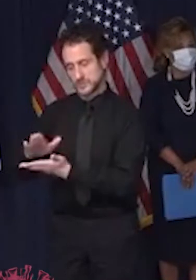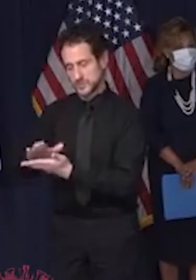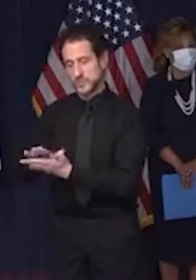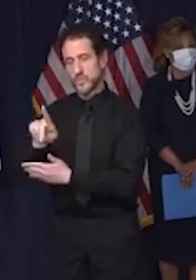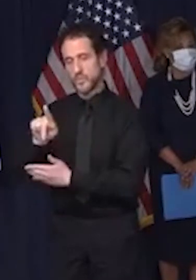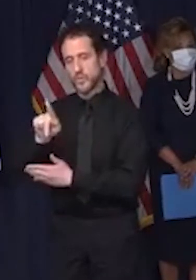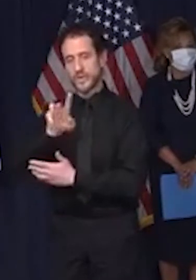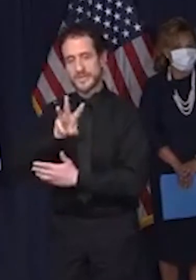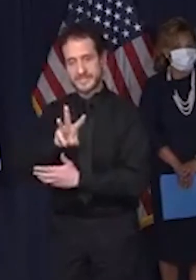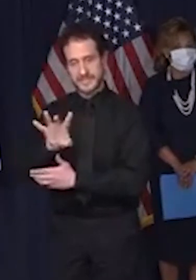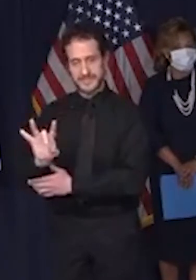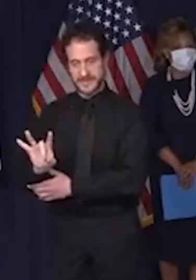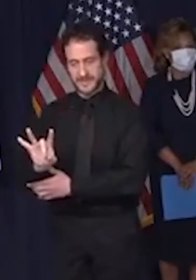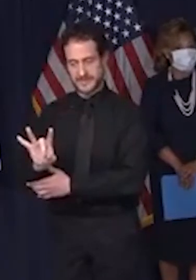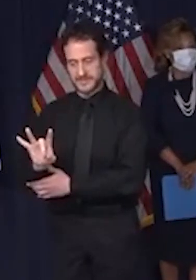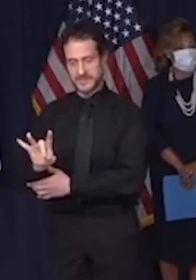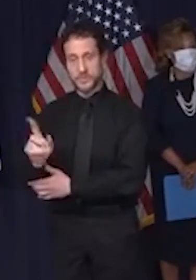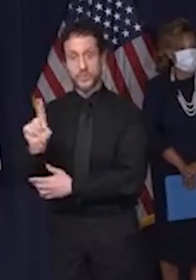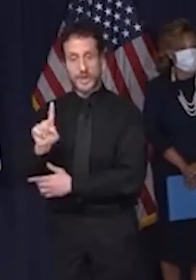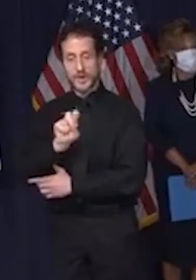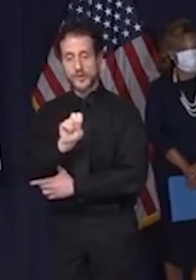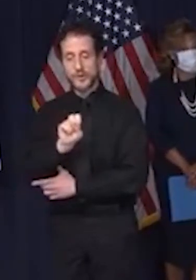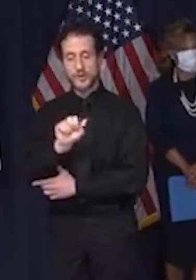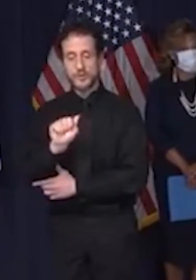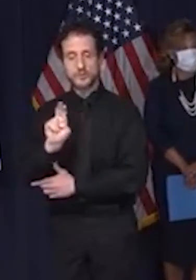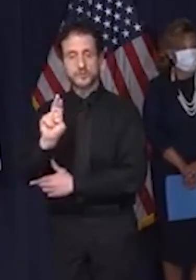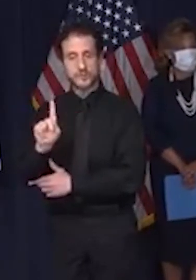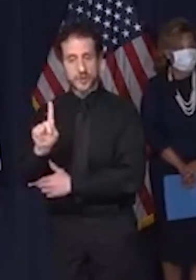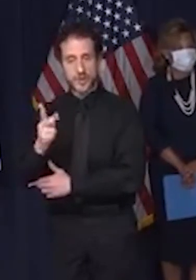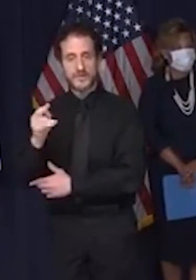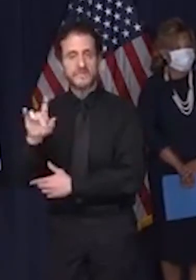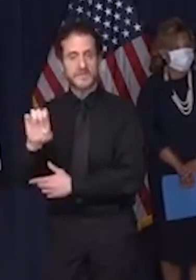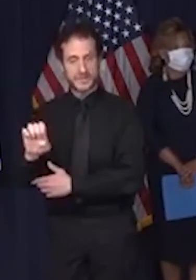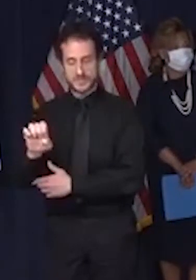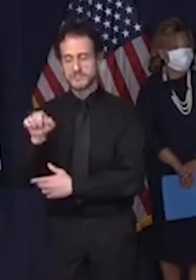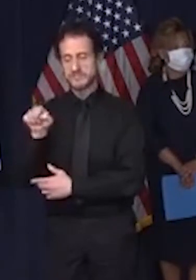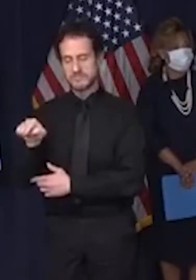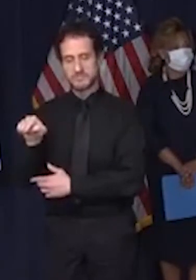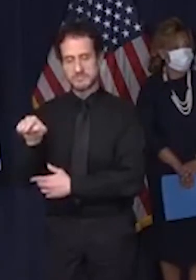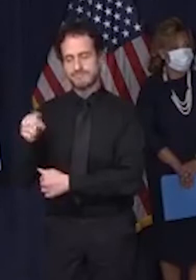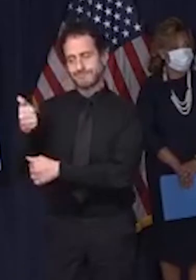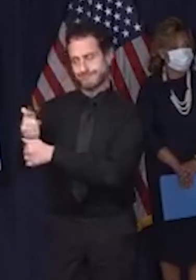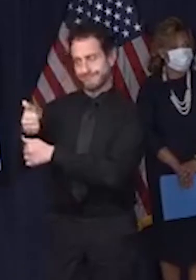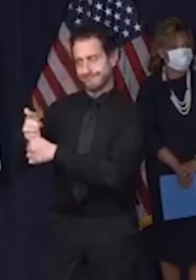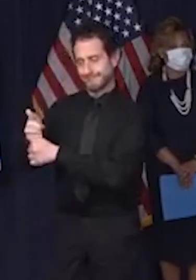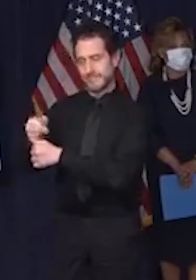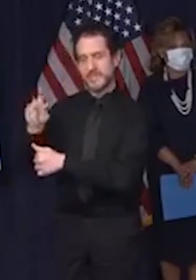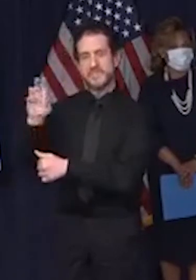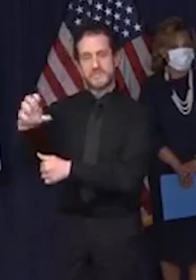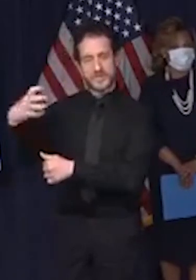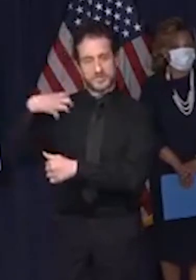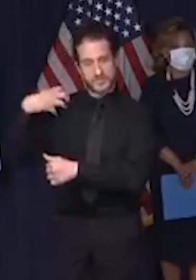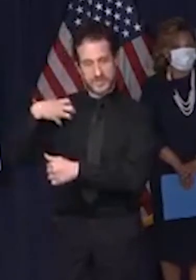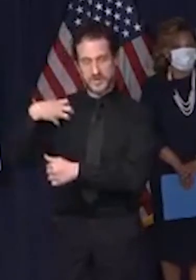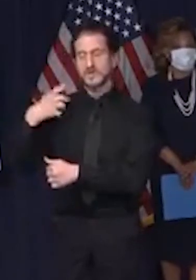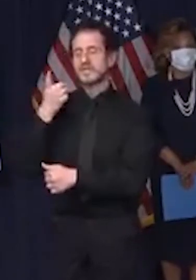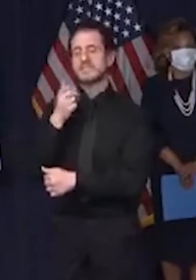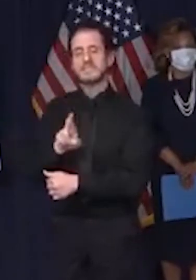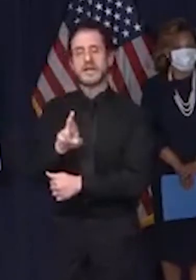District 168 in Sauk Village, and ISBE Vice Chairman, Dr. Donna